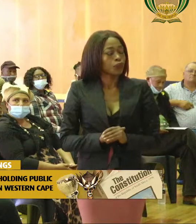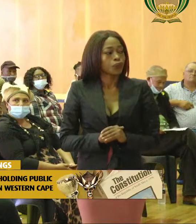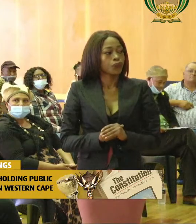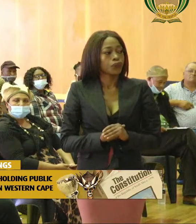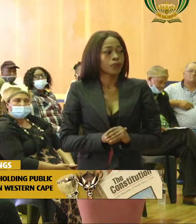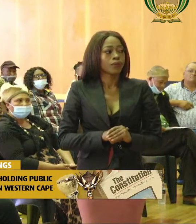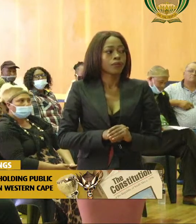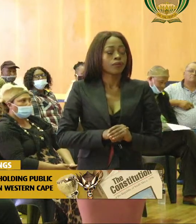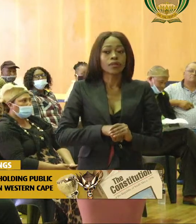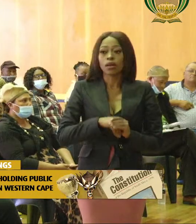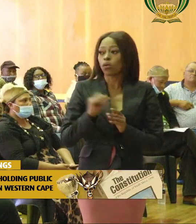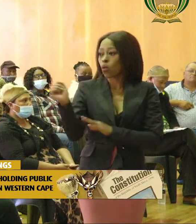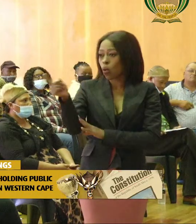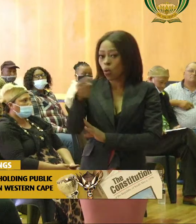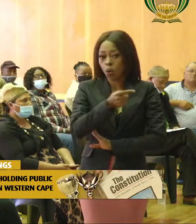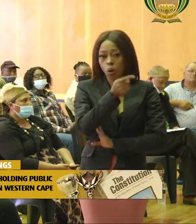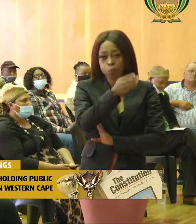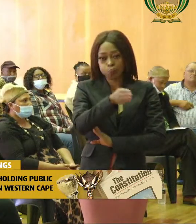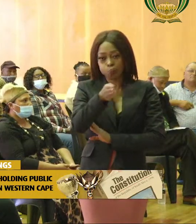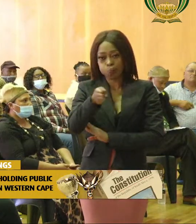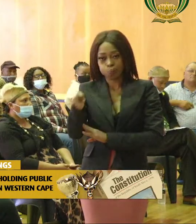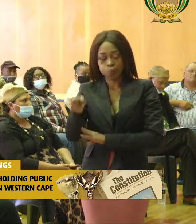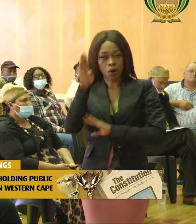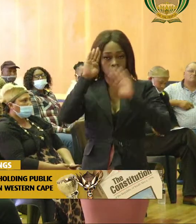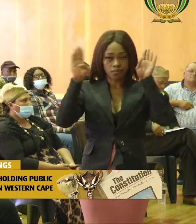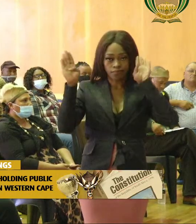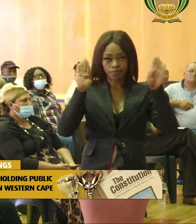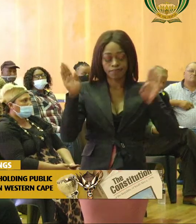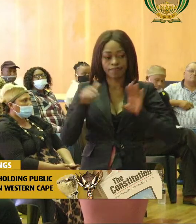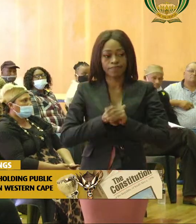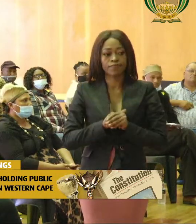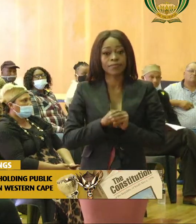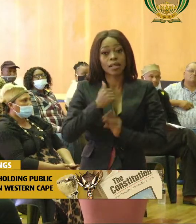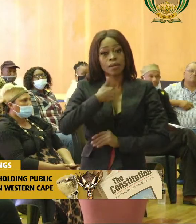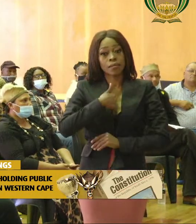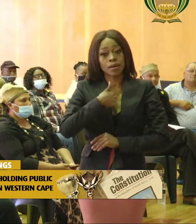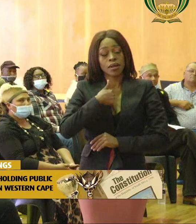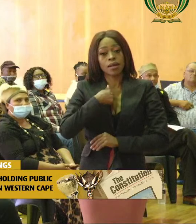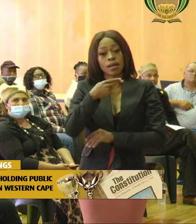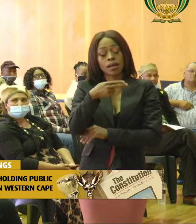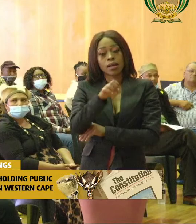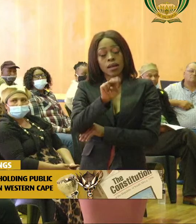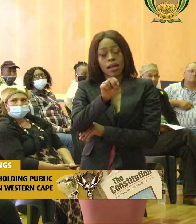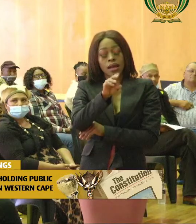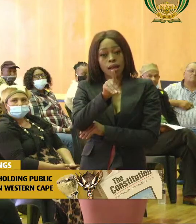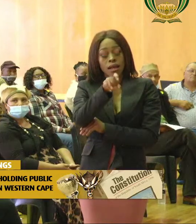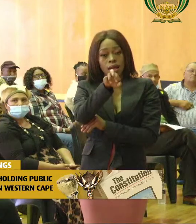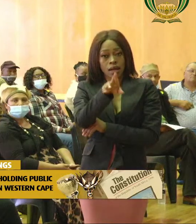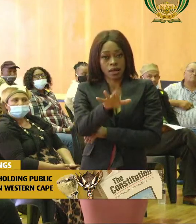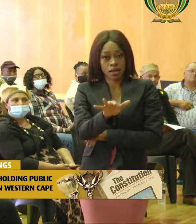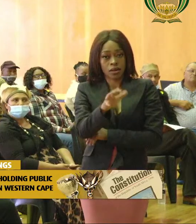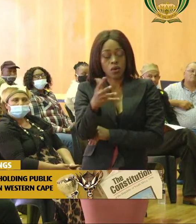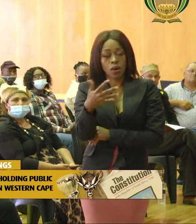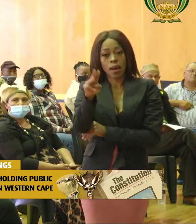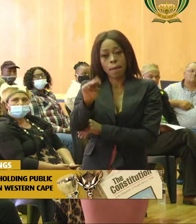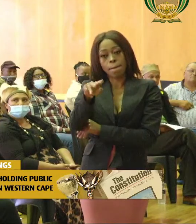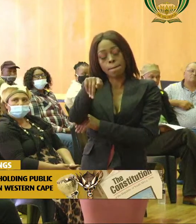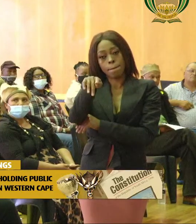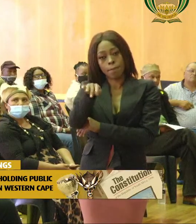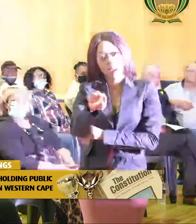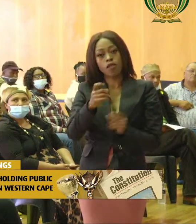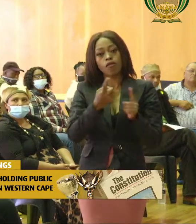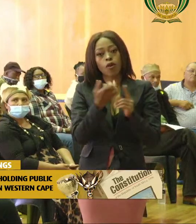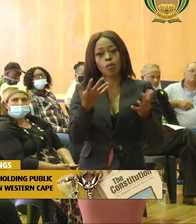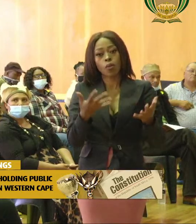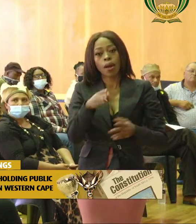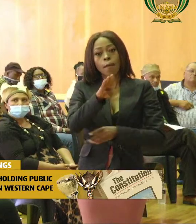Ndibulise nakumuntu wonke olapha endlini. Mna ndinguHendi Sandla wakwampe. Ndisuka